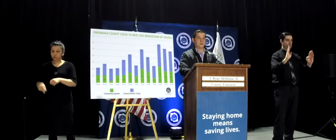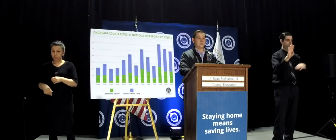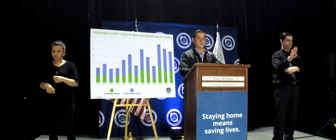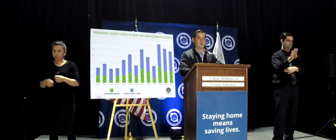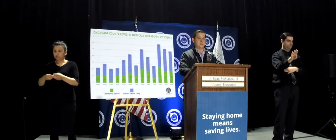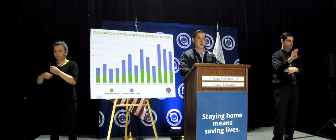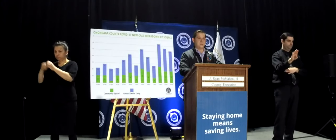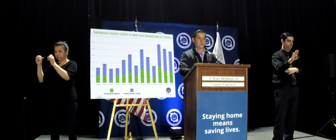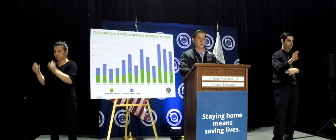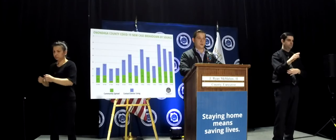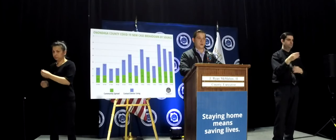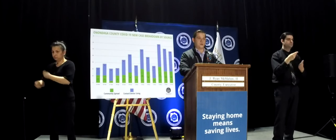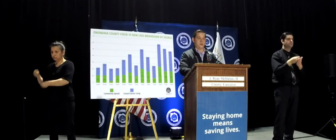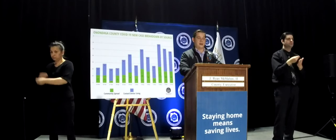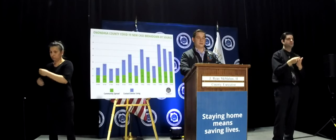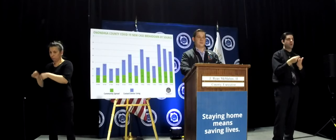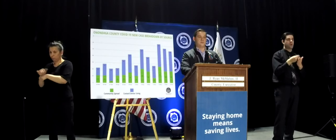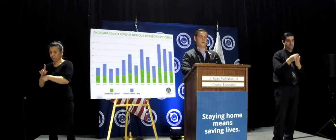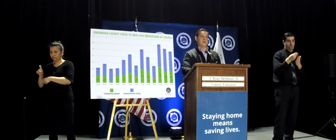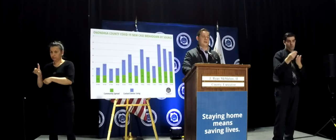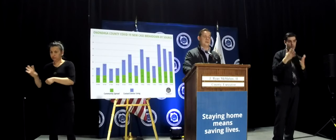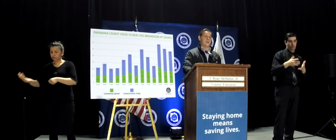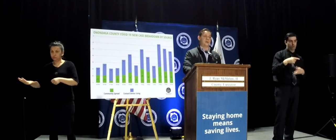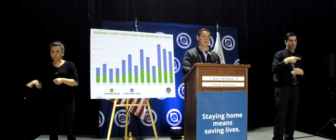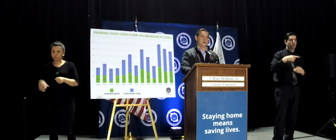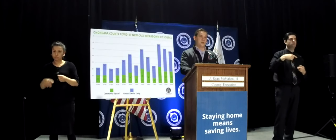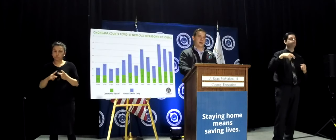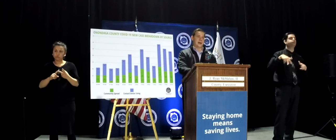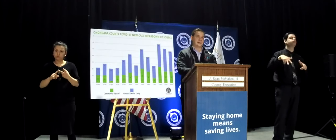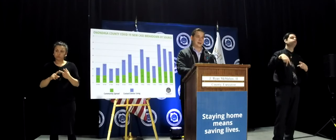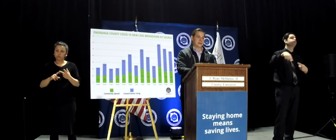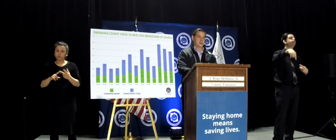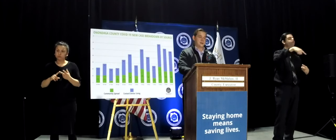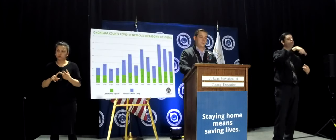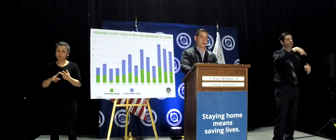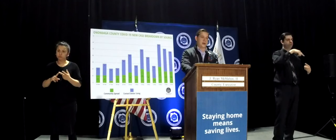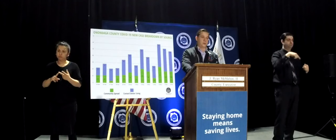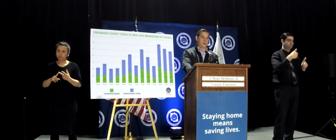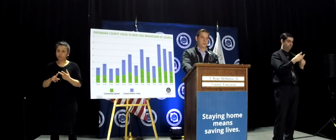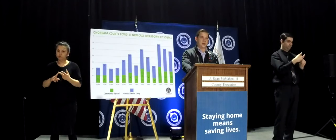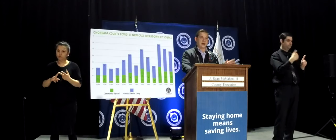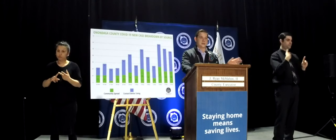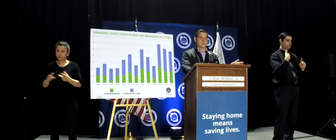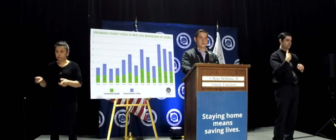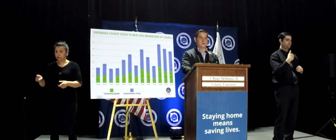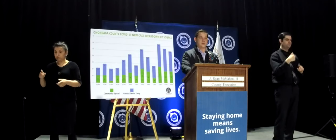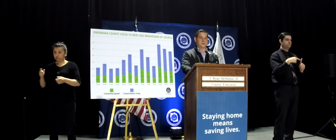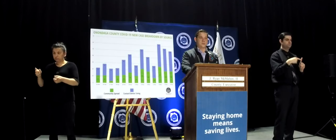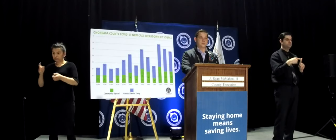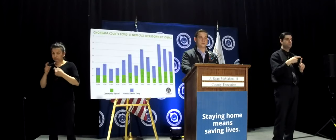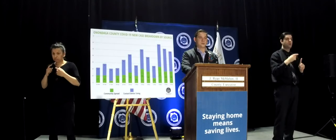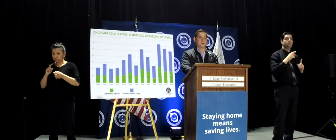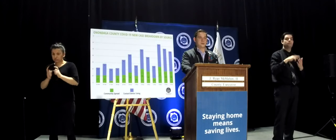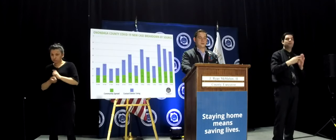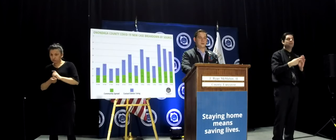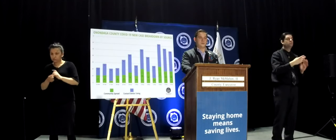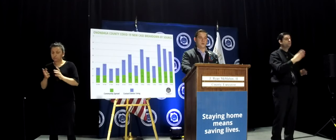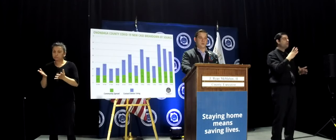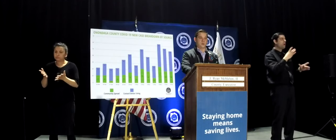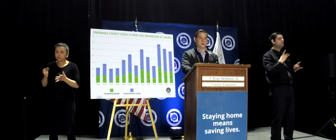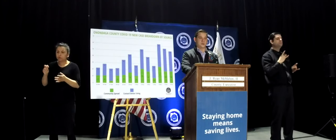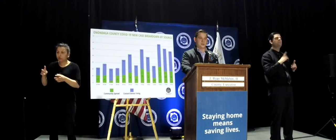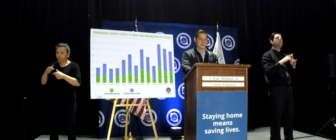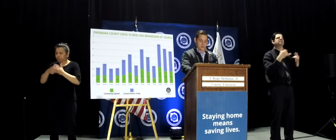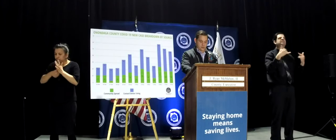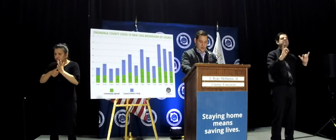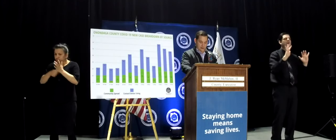building at the same time who was COVID positive. That does not mean you had direct contact, but again, we need to be cognizant of our symptoms. If you have